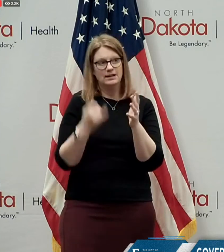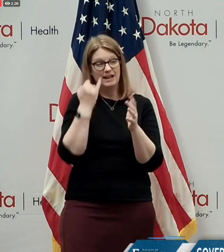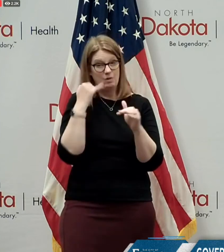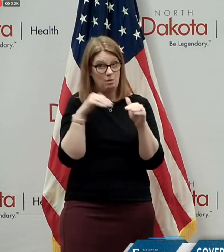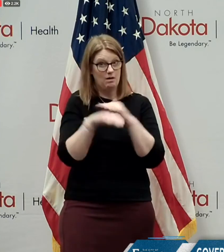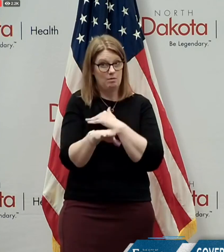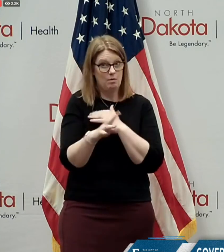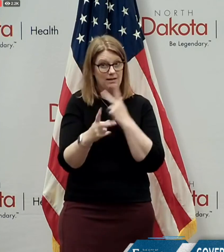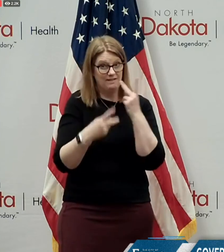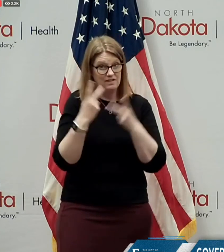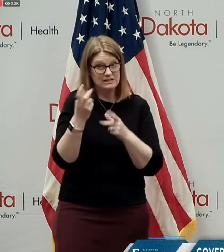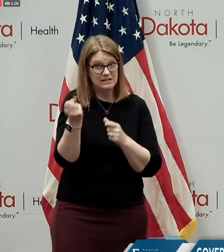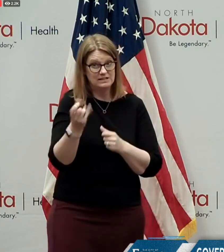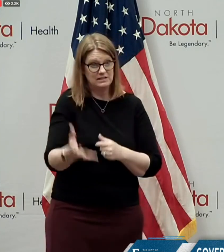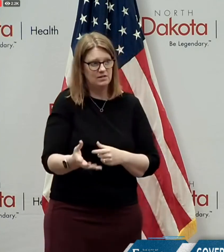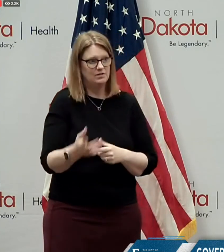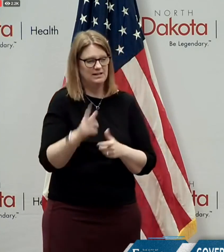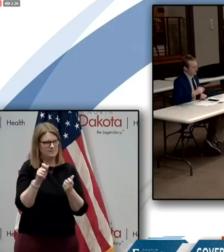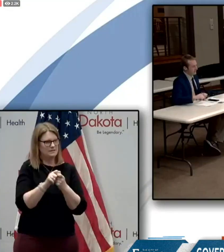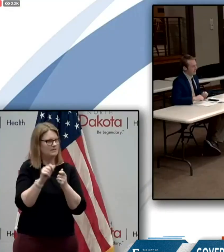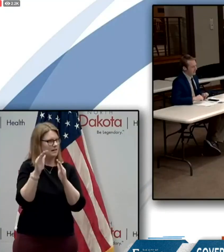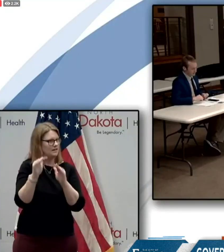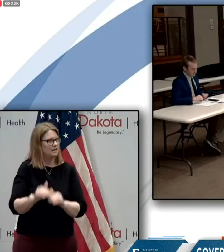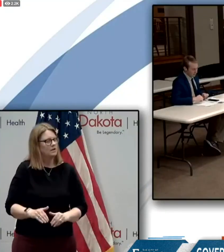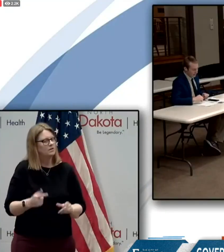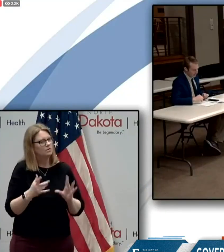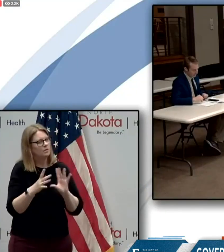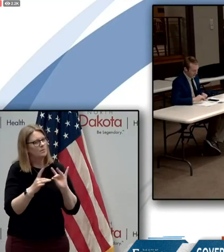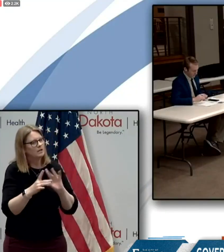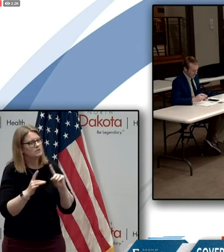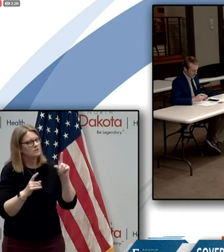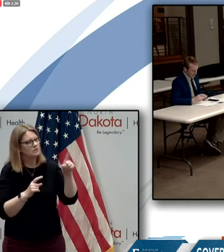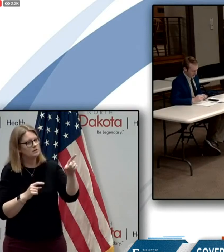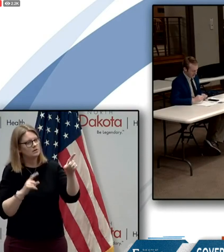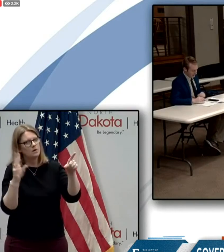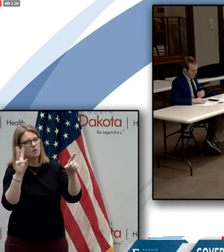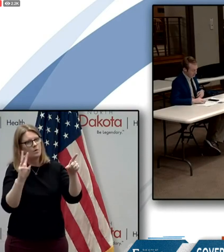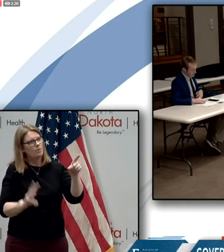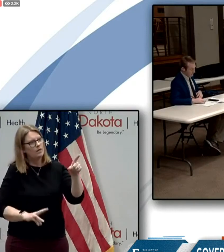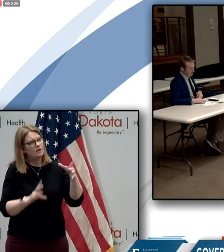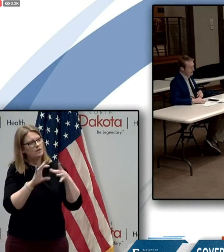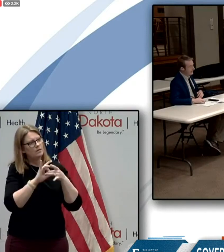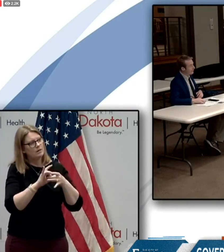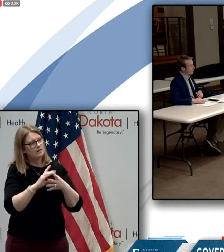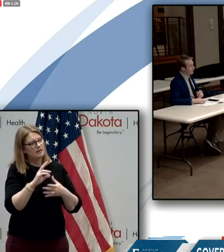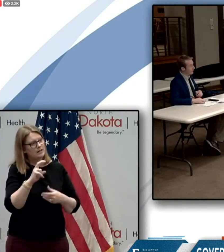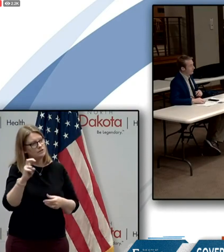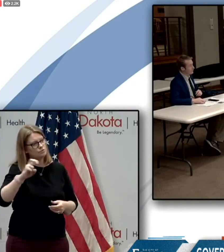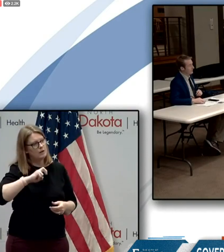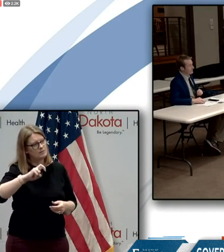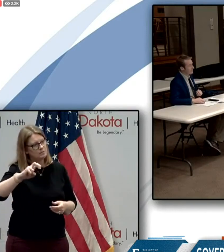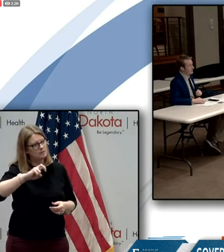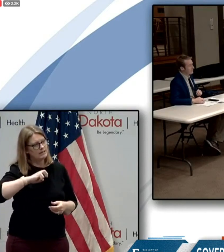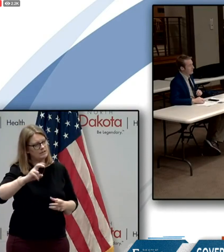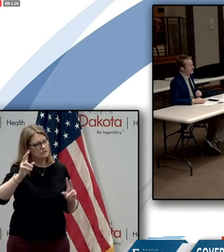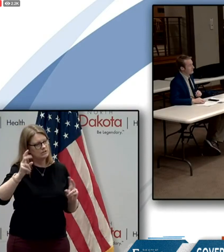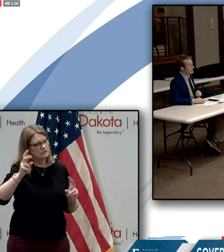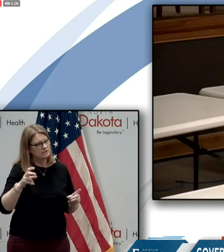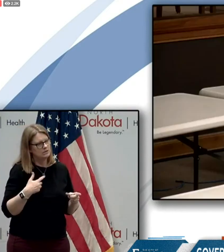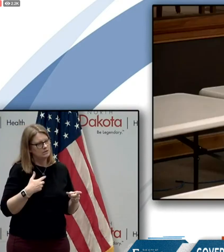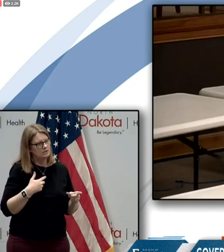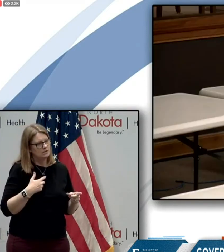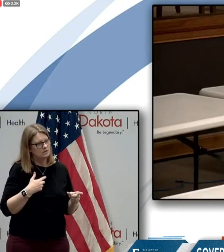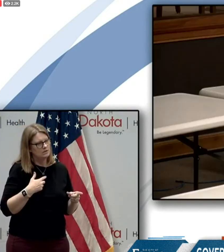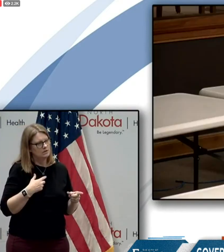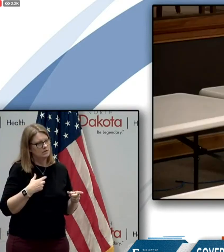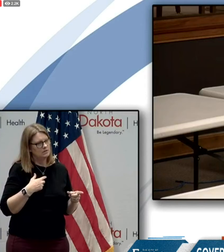there. Yep. You mentioned weather playing a role in transportation issues on May 9th. Wondering if transportation has